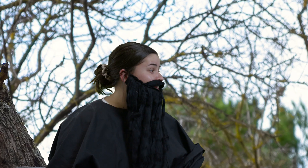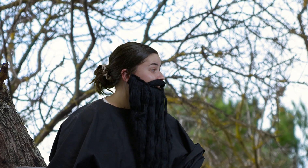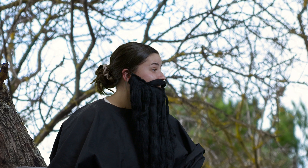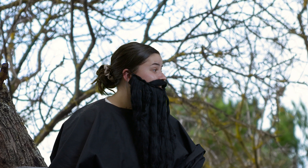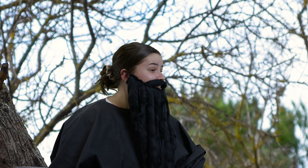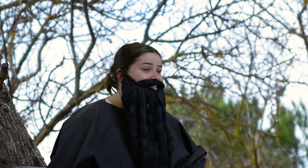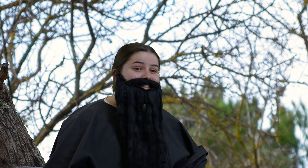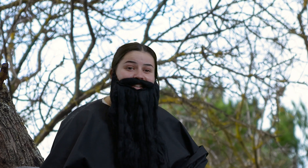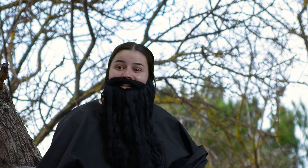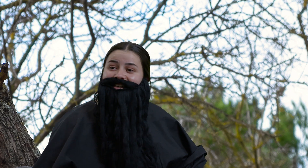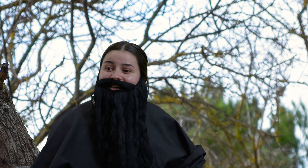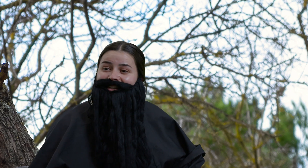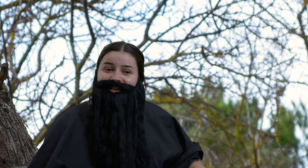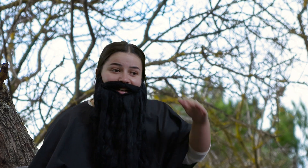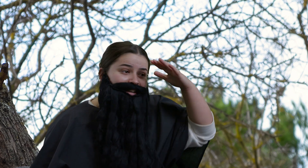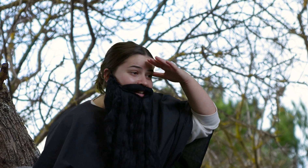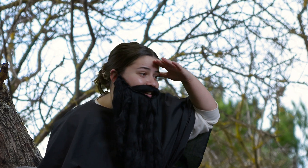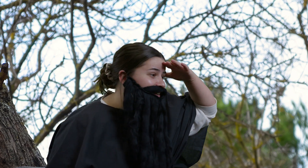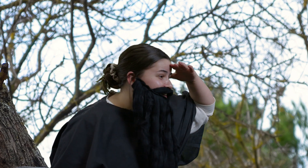tree so he could see.